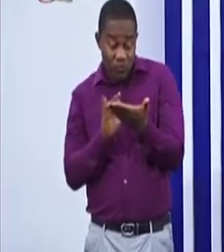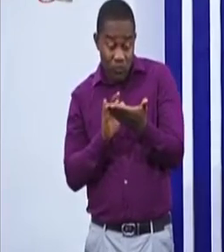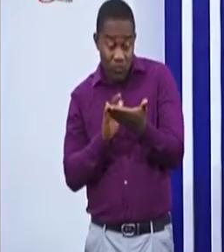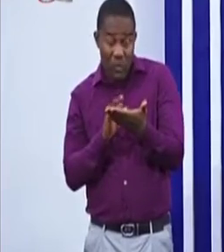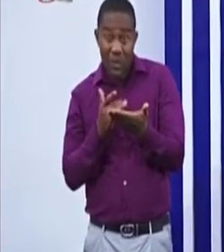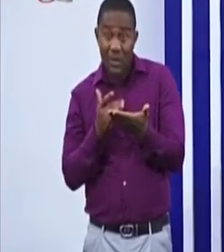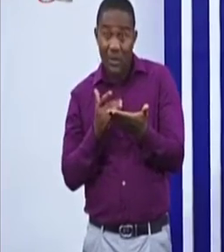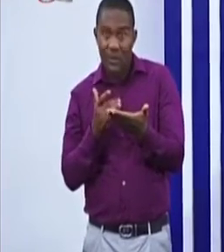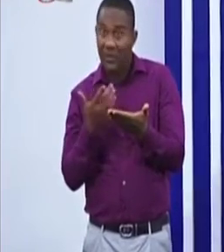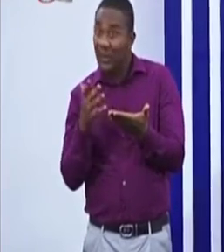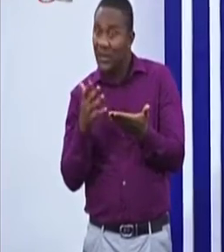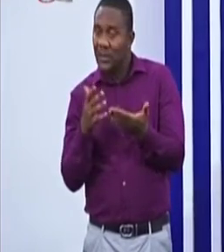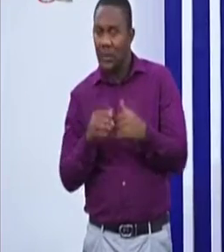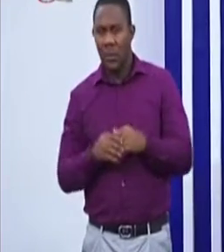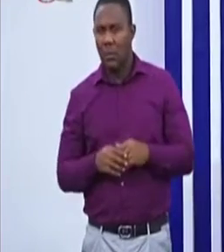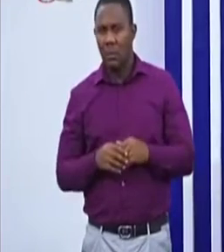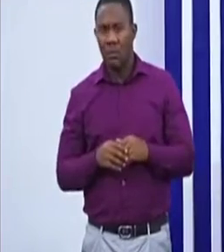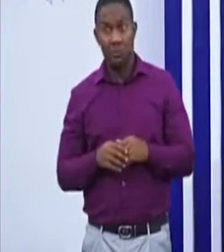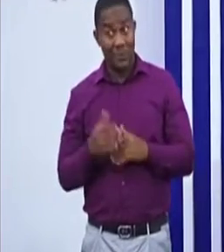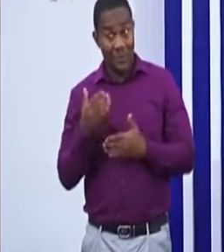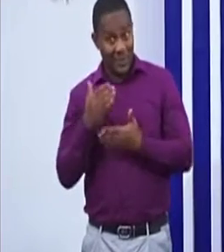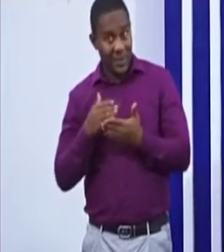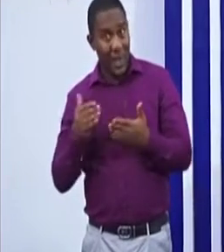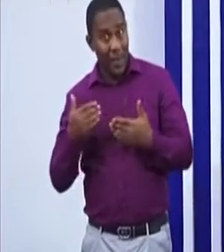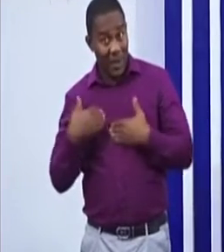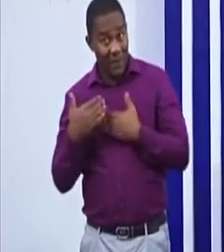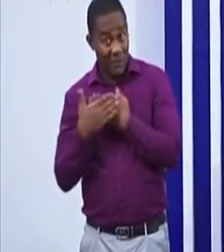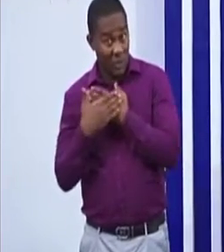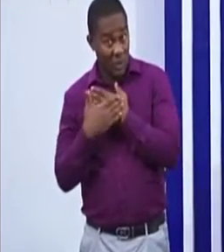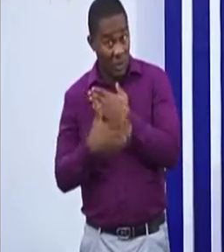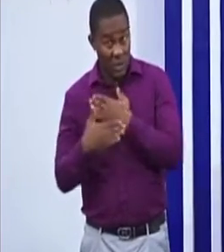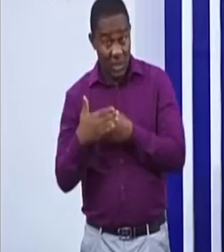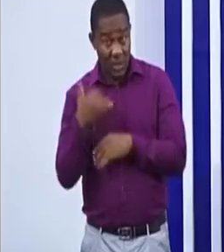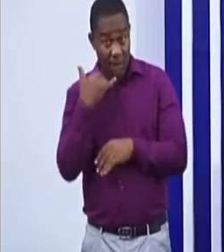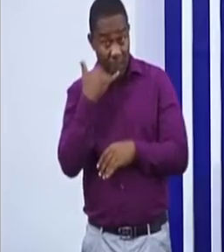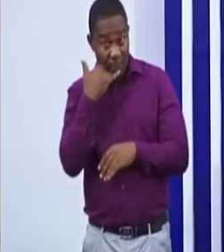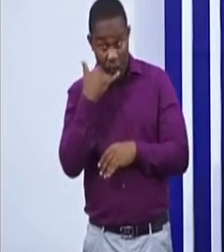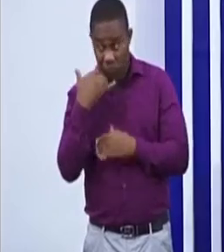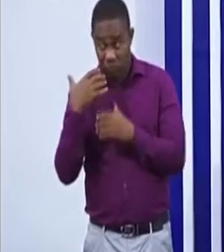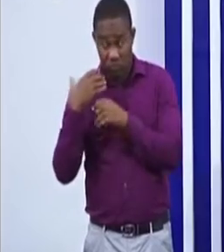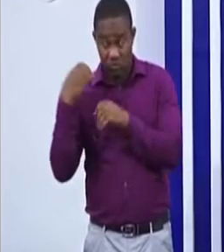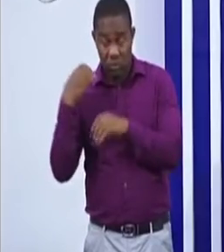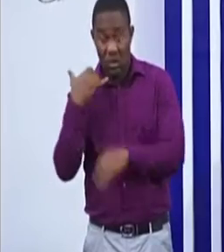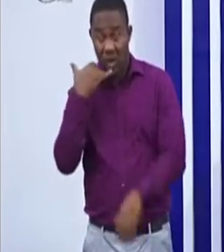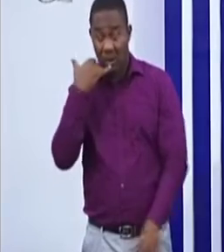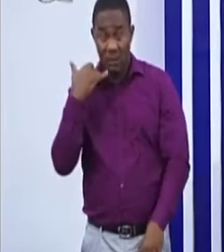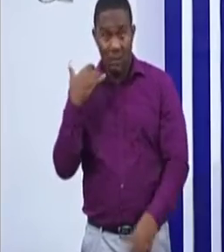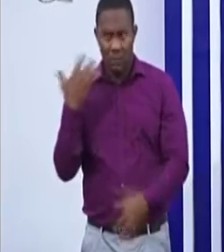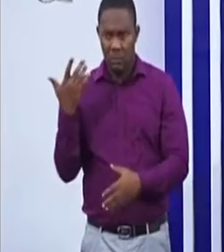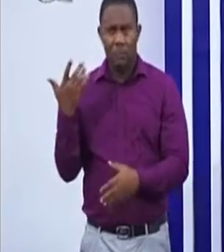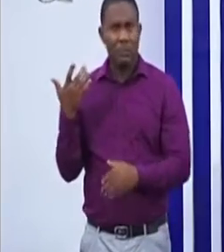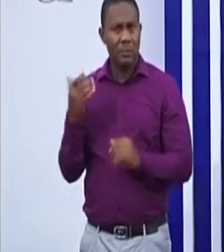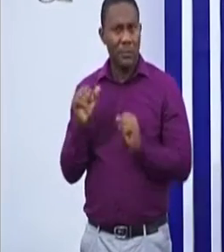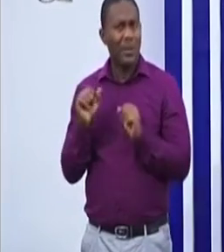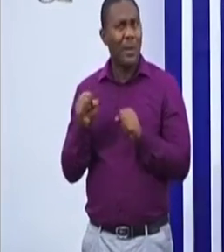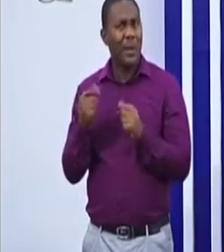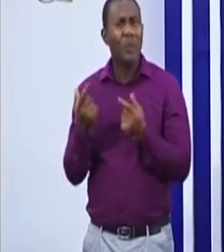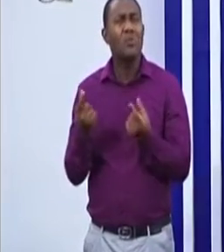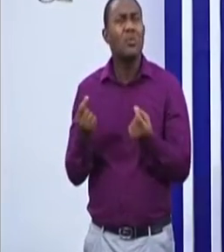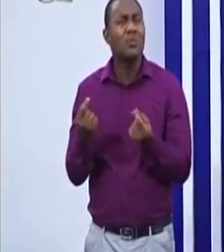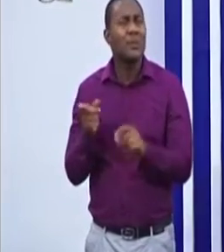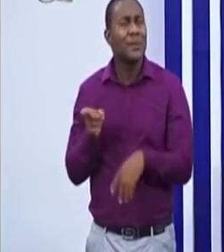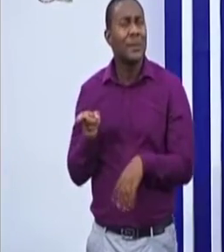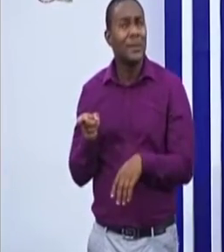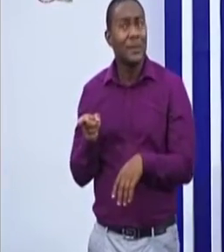that quite a number of our people have YAM phones. And so it has USSD capabilities as